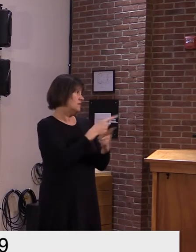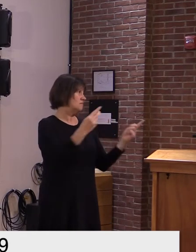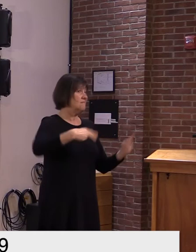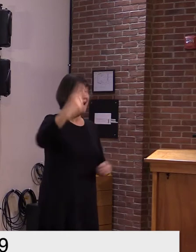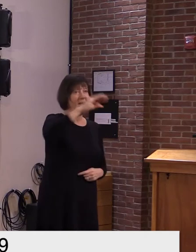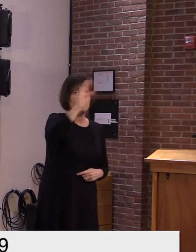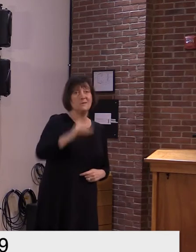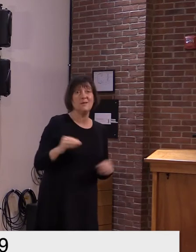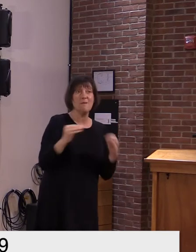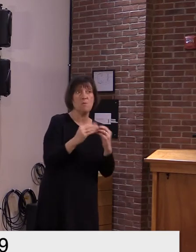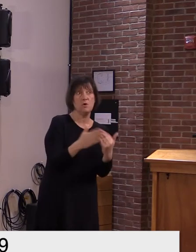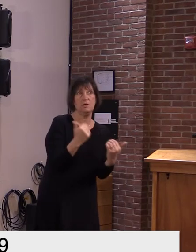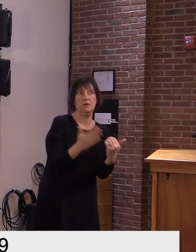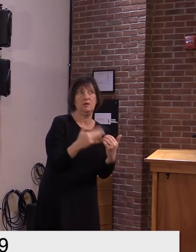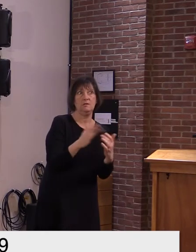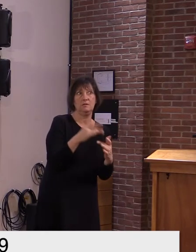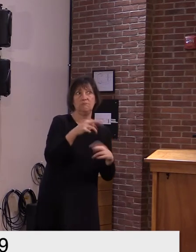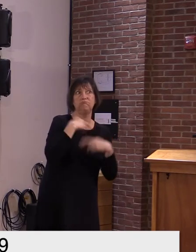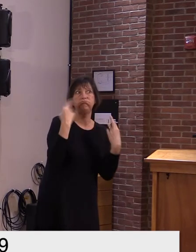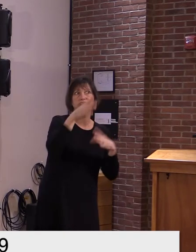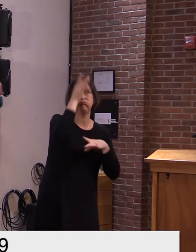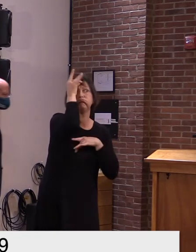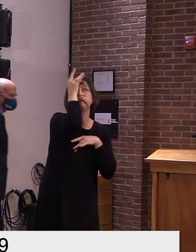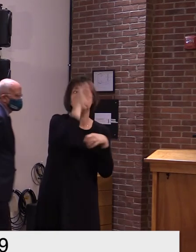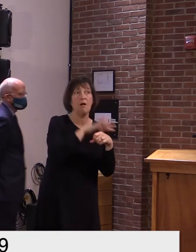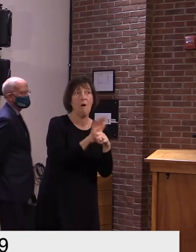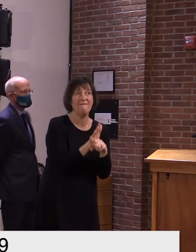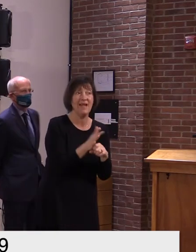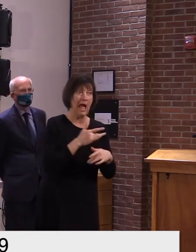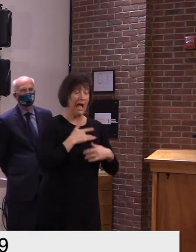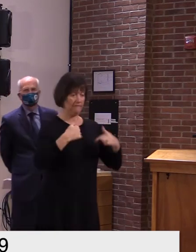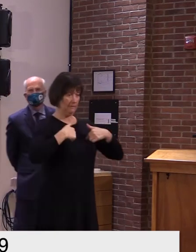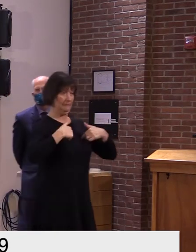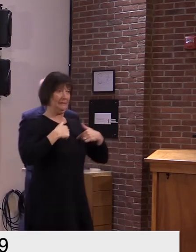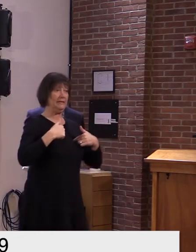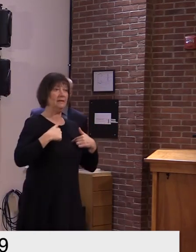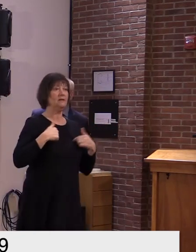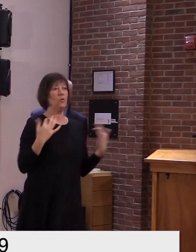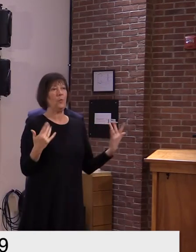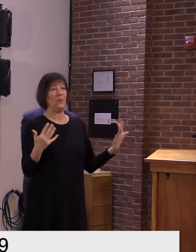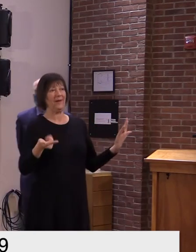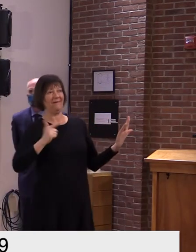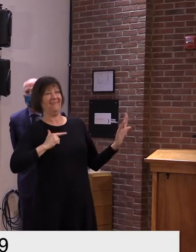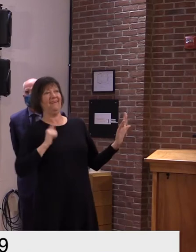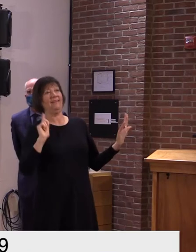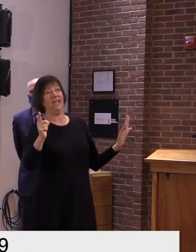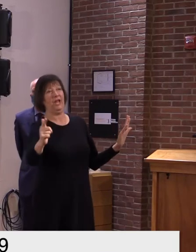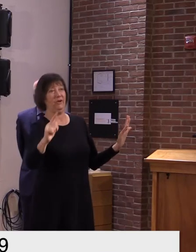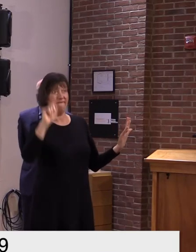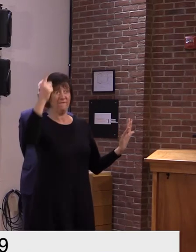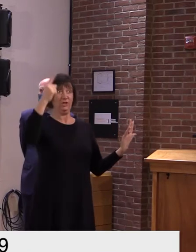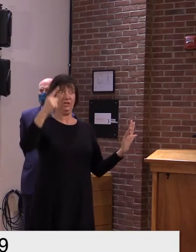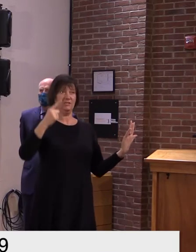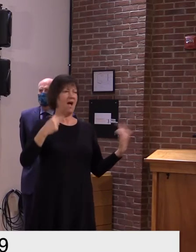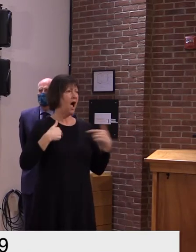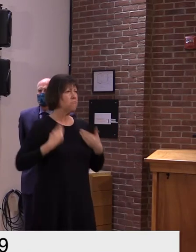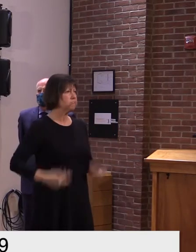Vermonters. And I just feel that I can wait my turn here in Vermont. I'm